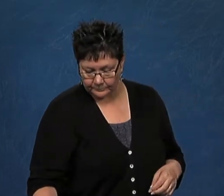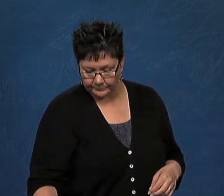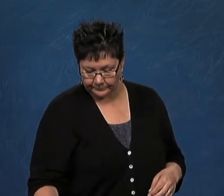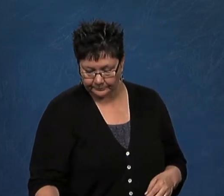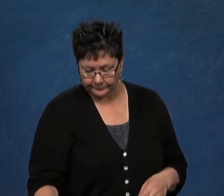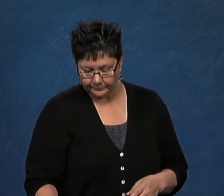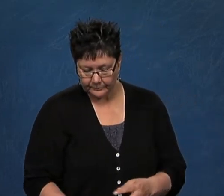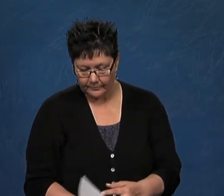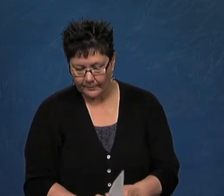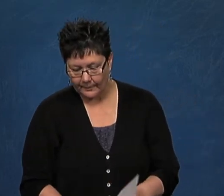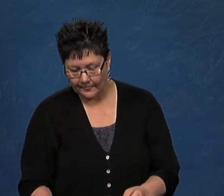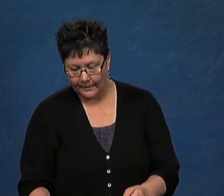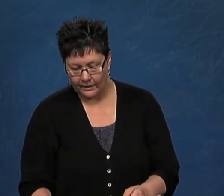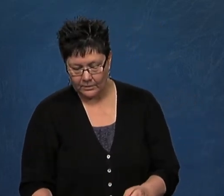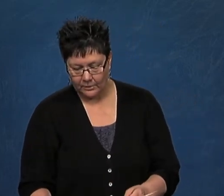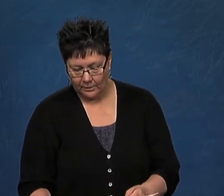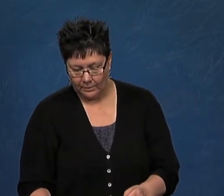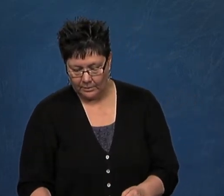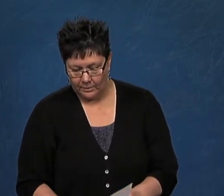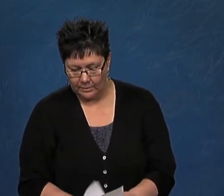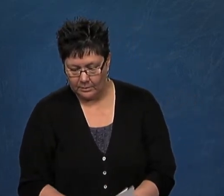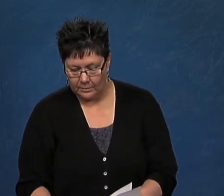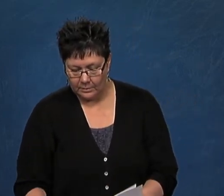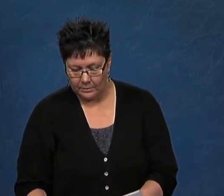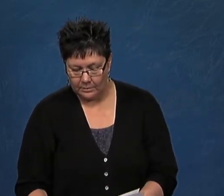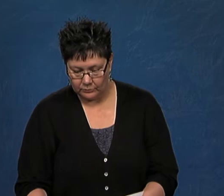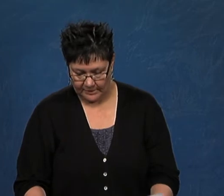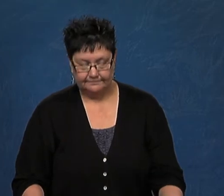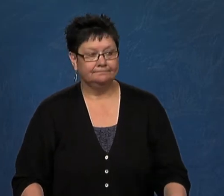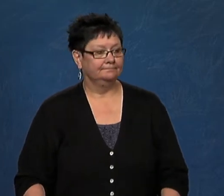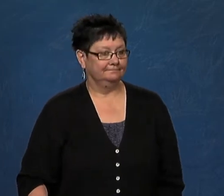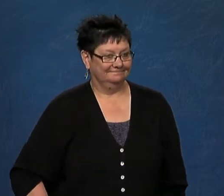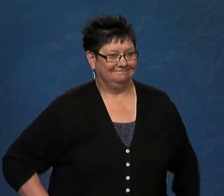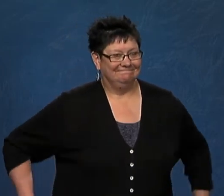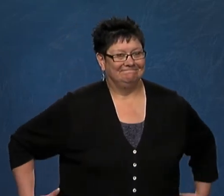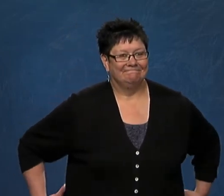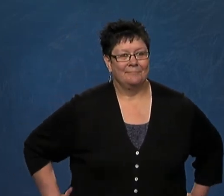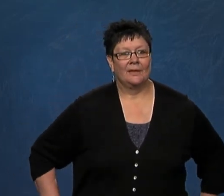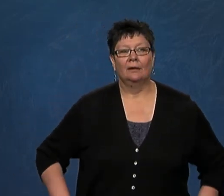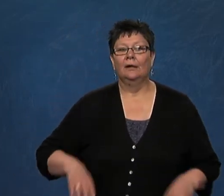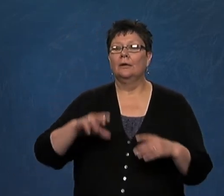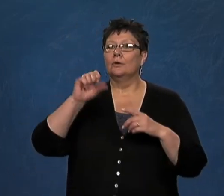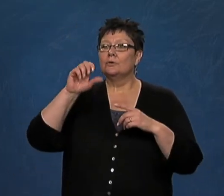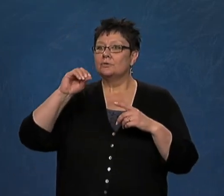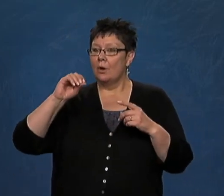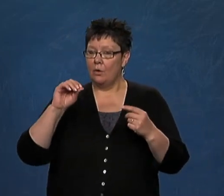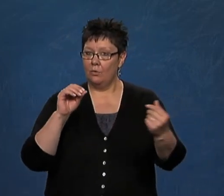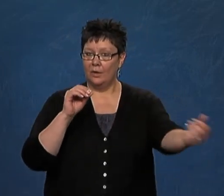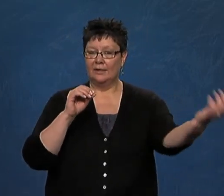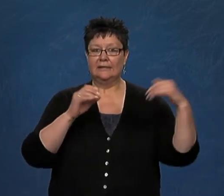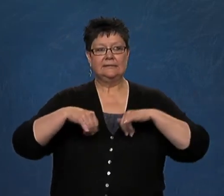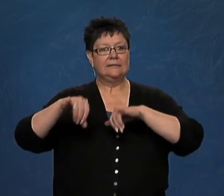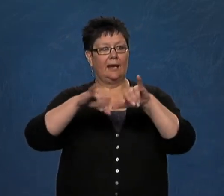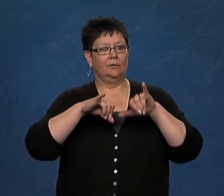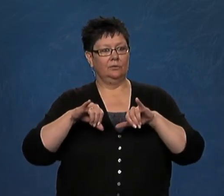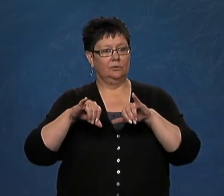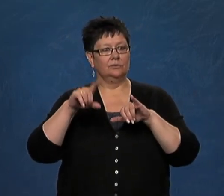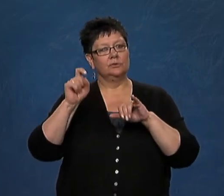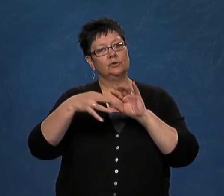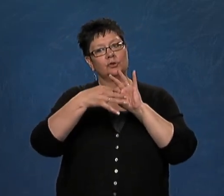they're spending the money. So ultimately, it is a court's decision, but they should also seek consumer opinion.